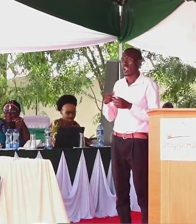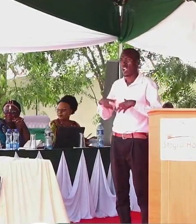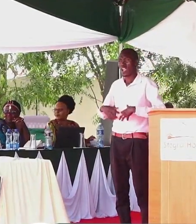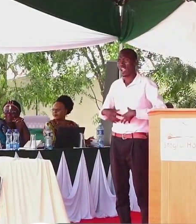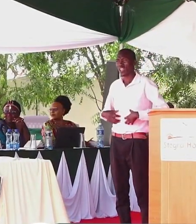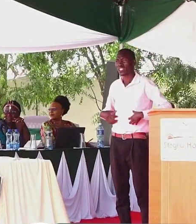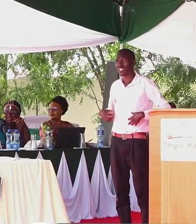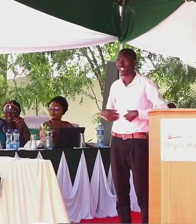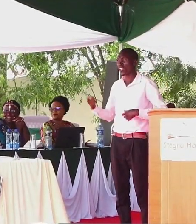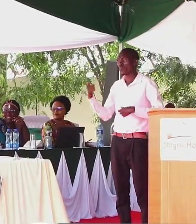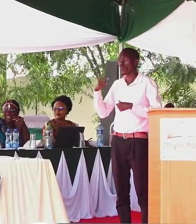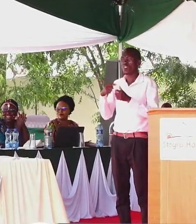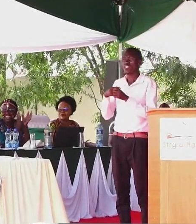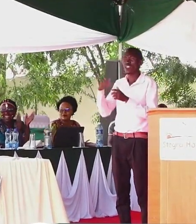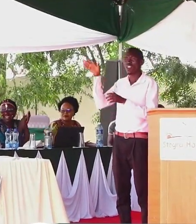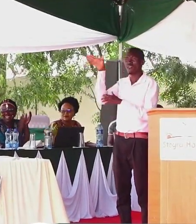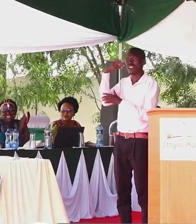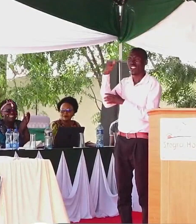flag.